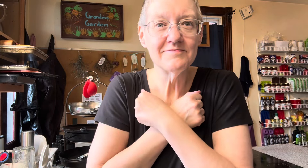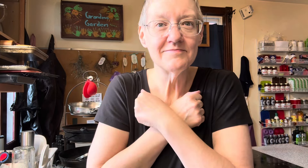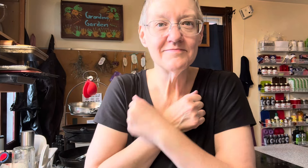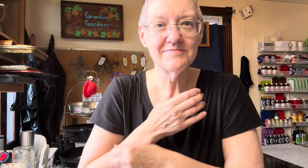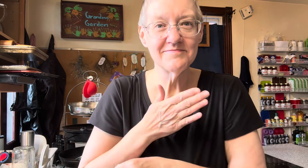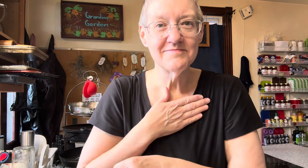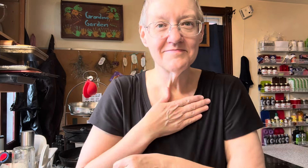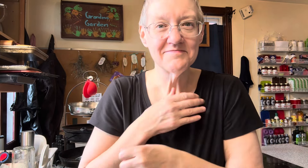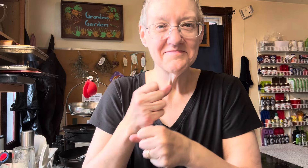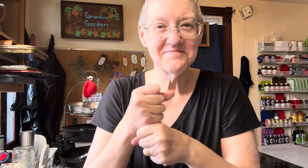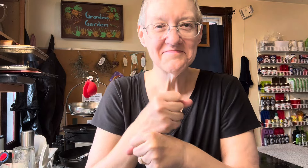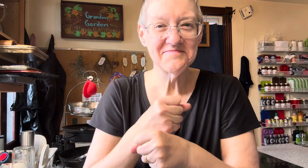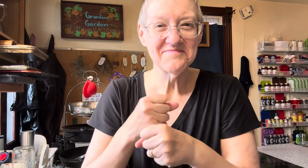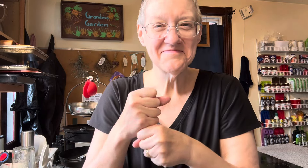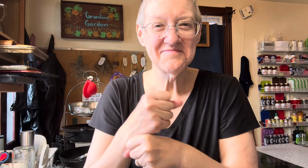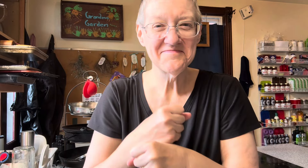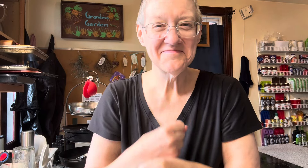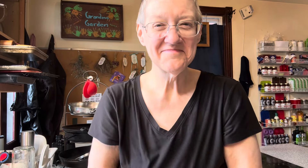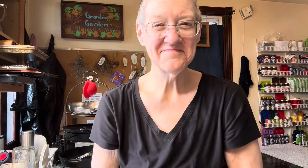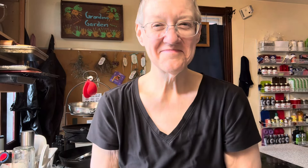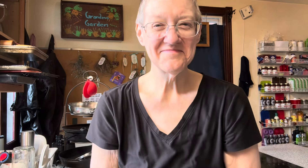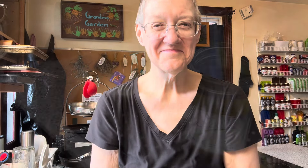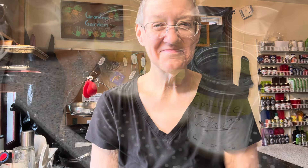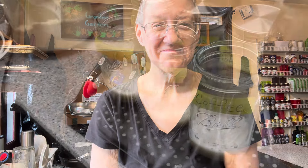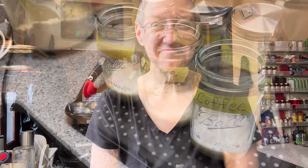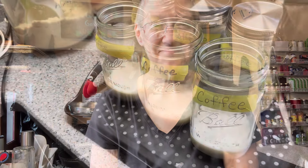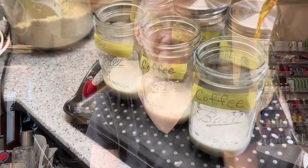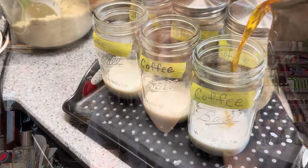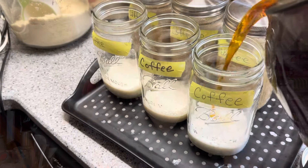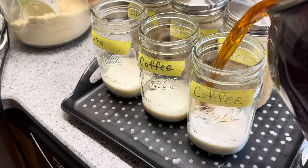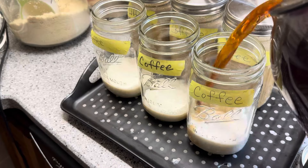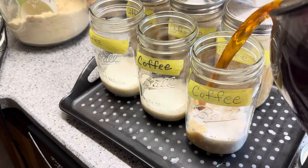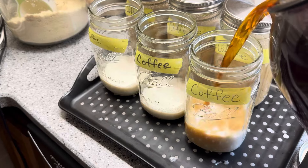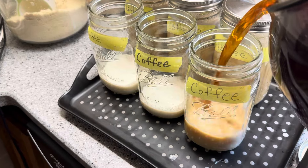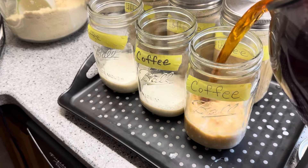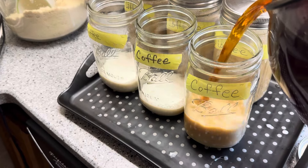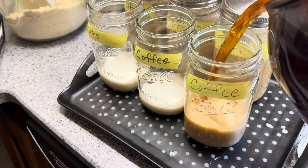lots of brain energy to start my day. I love my coffee.